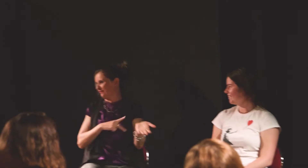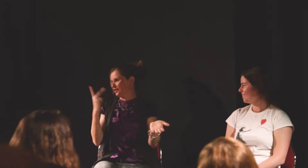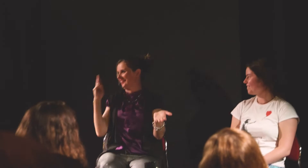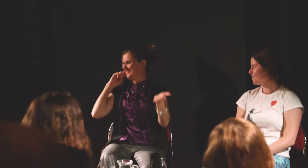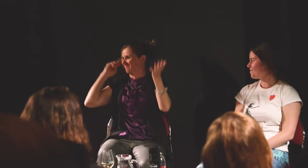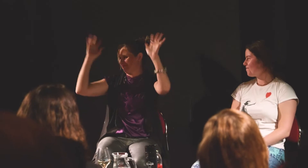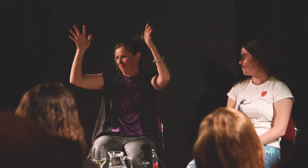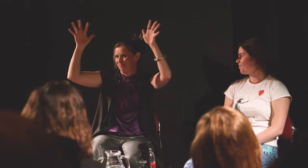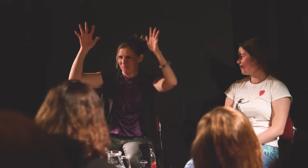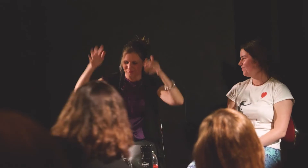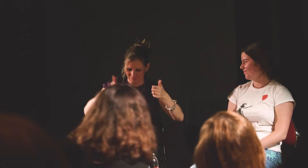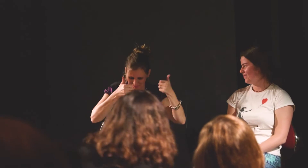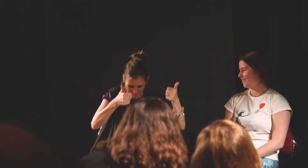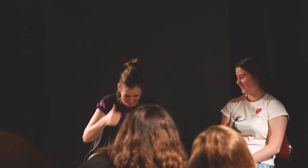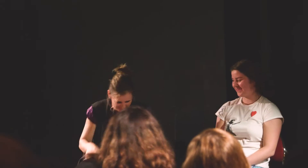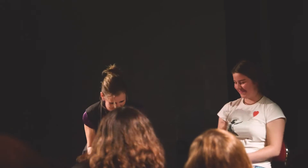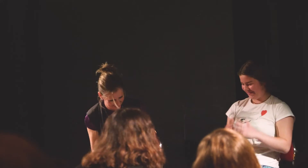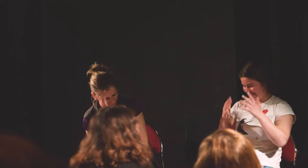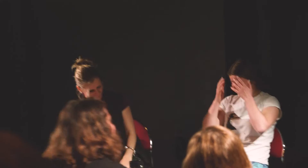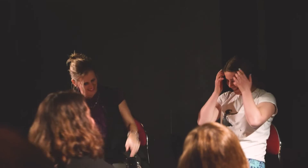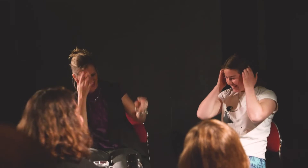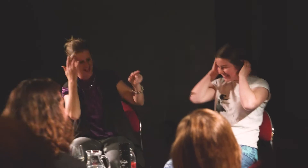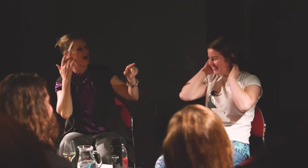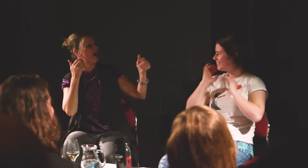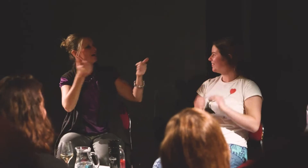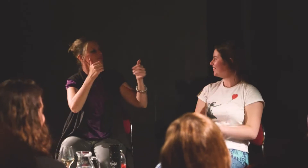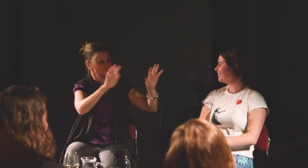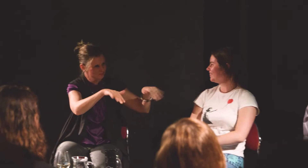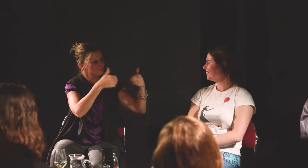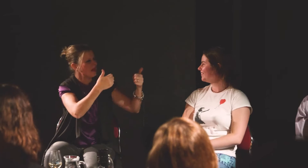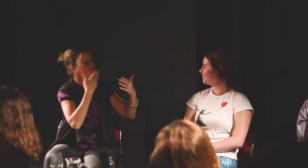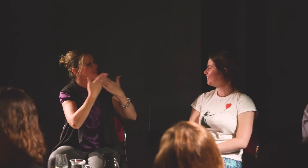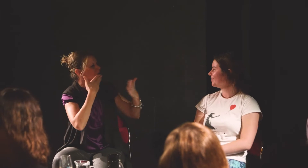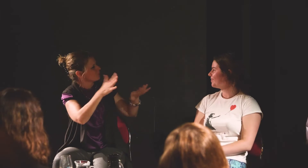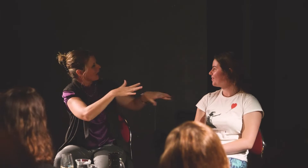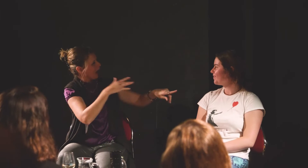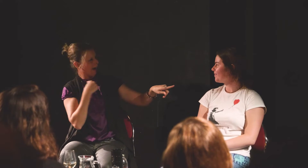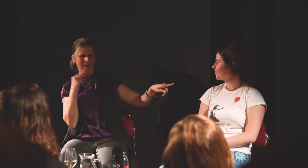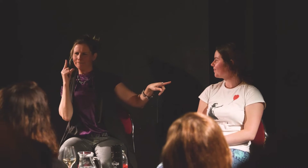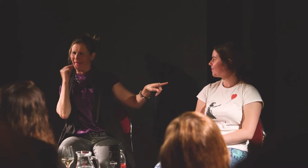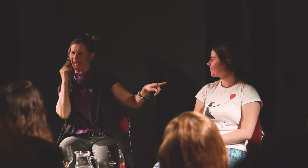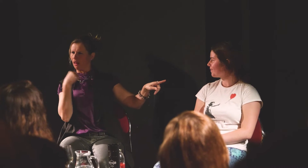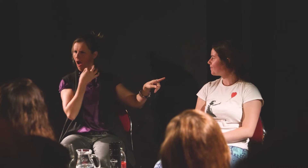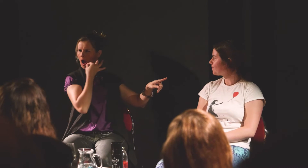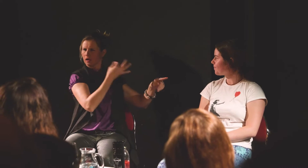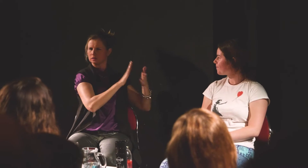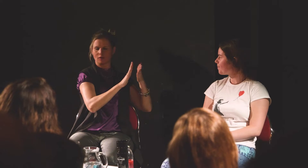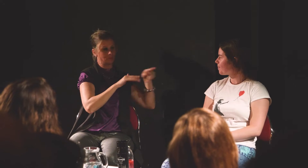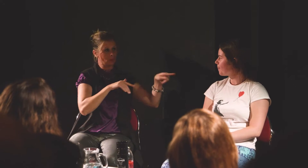in the place. Great news, Tony. He's a professional deaf man. Thank you so much. Megan, if I